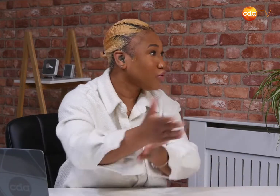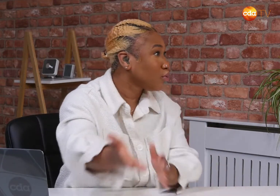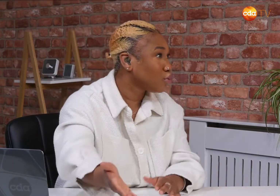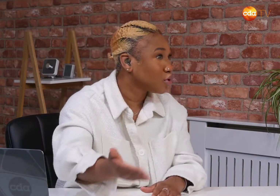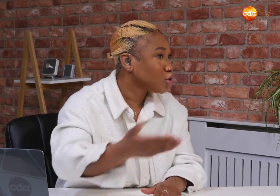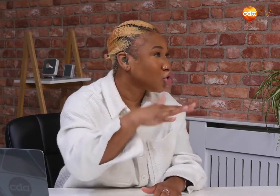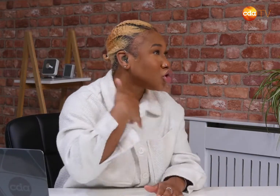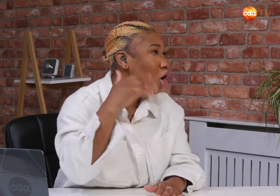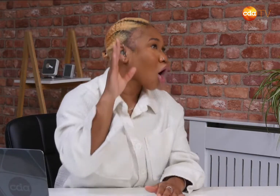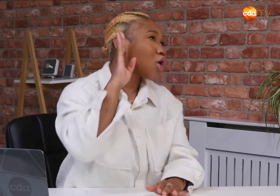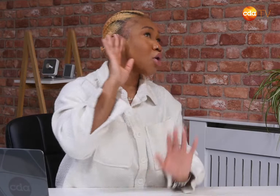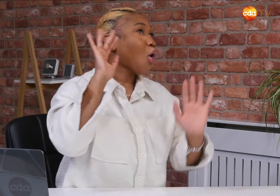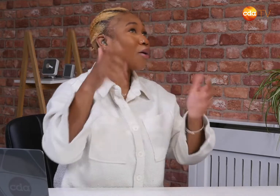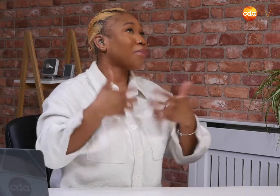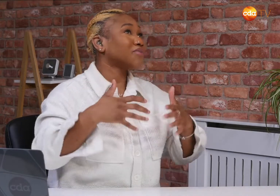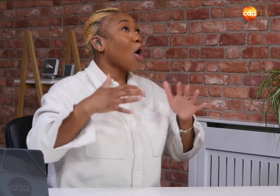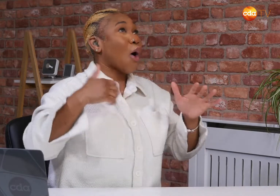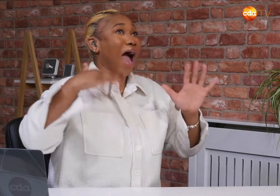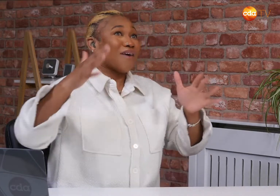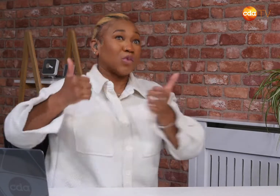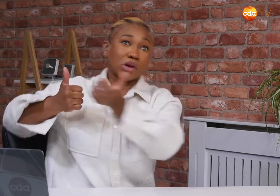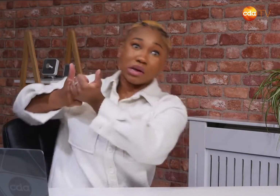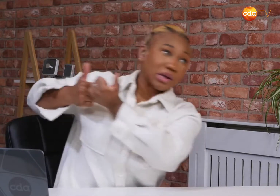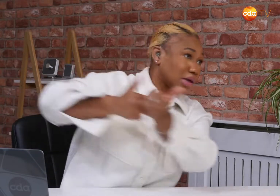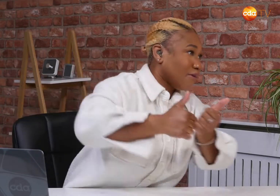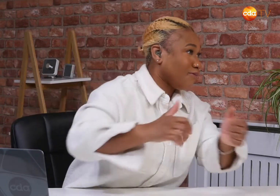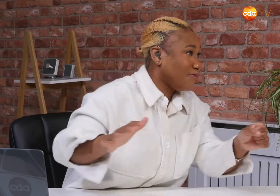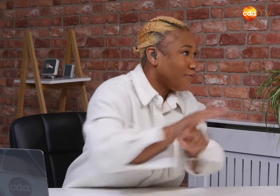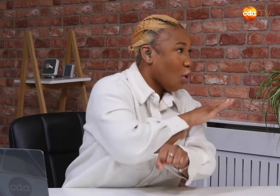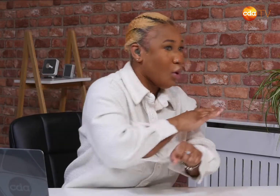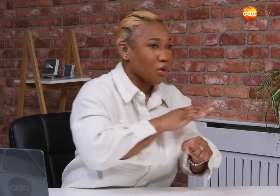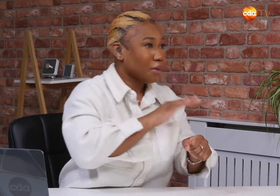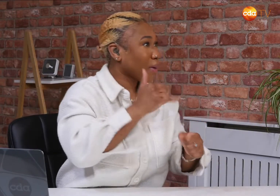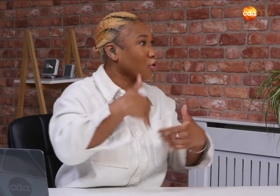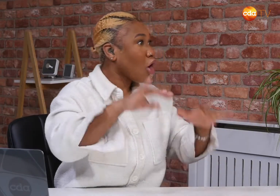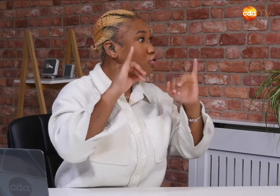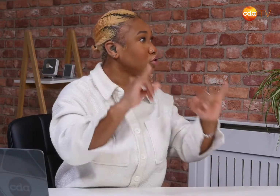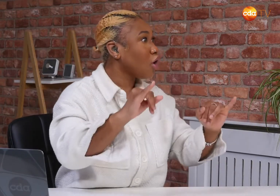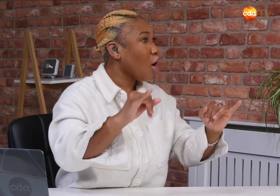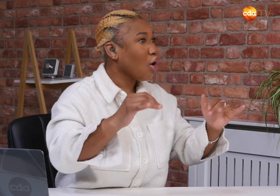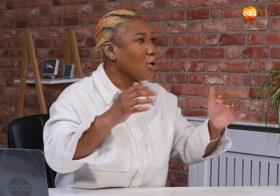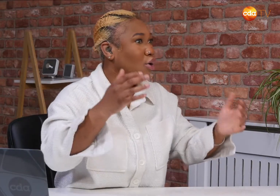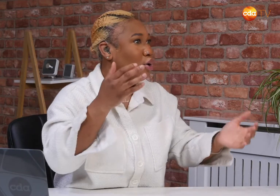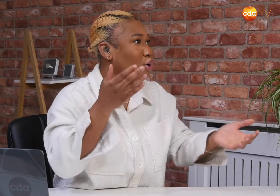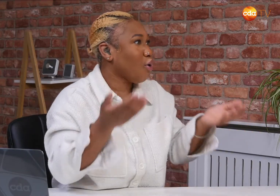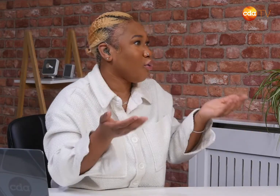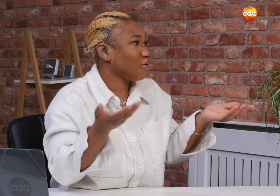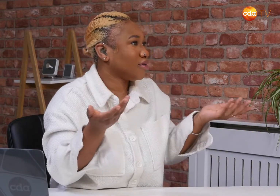careful about what they're saying because they might not have experienced the same thing before.